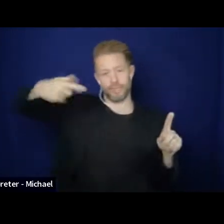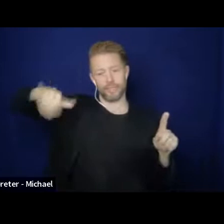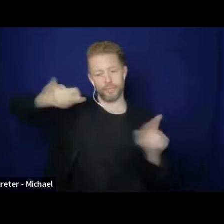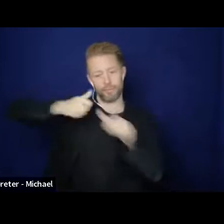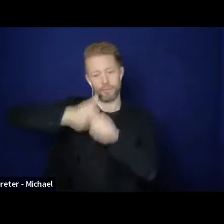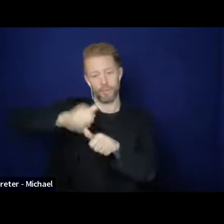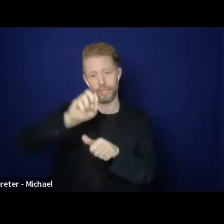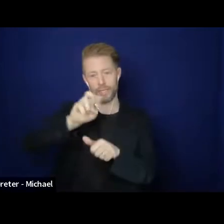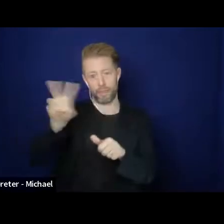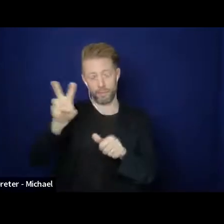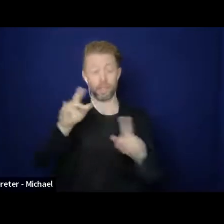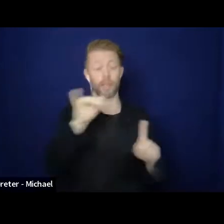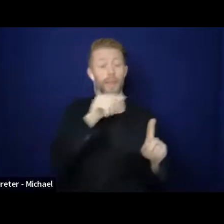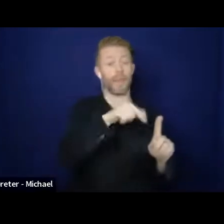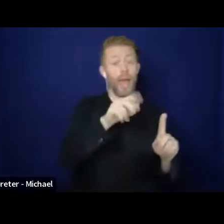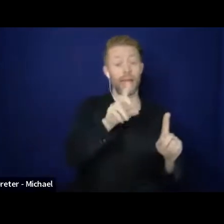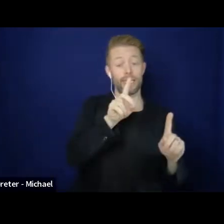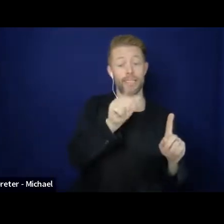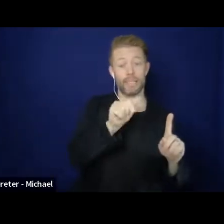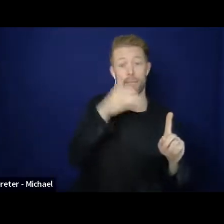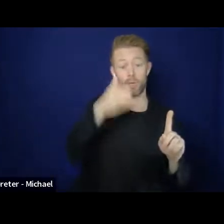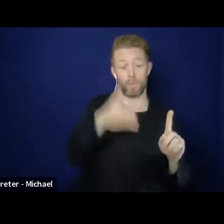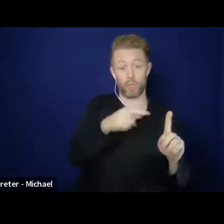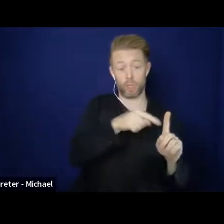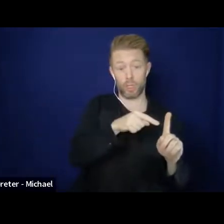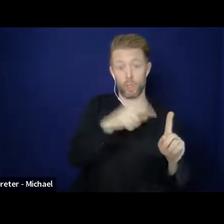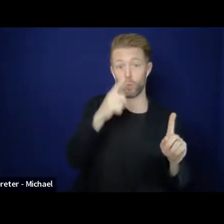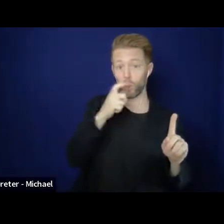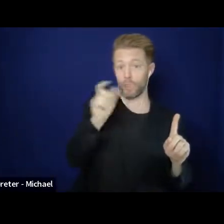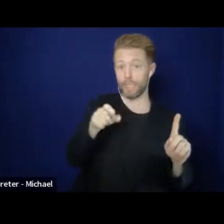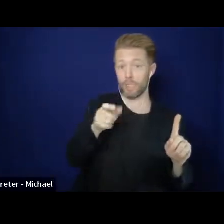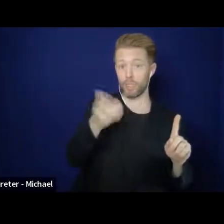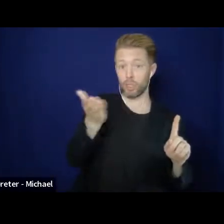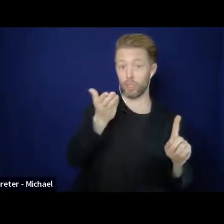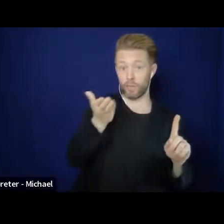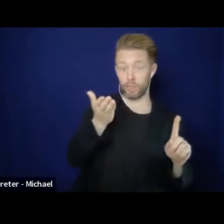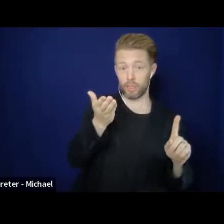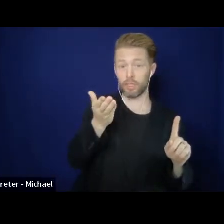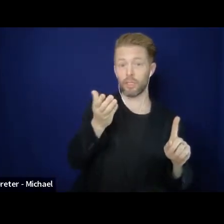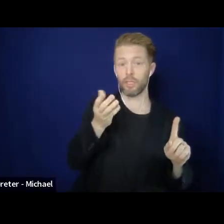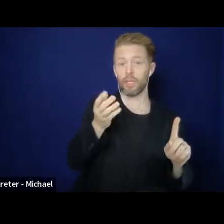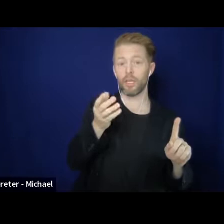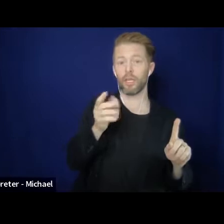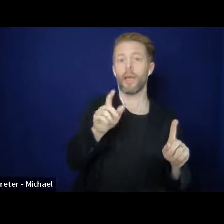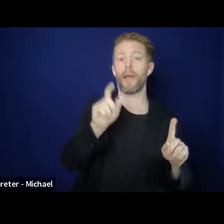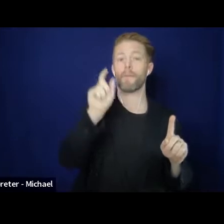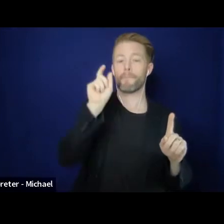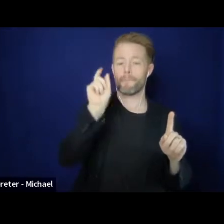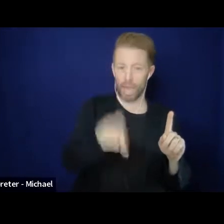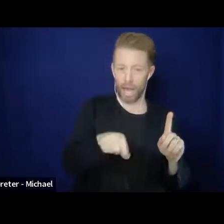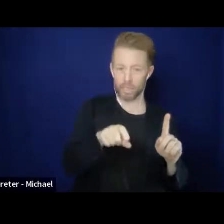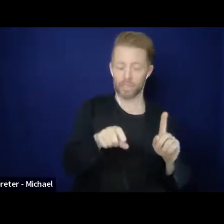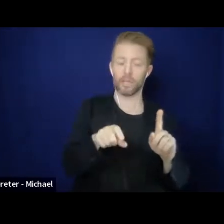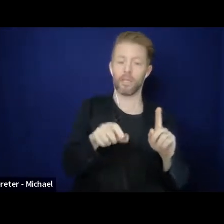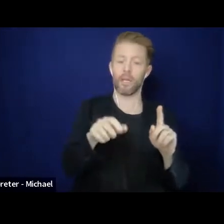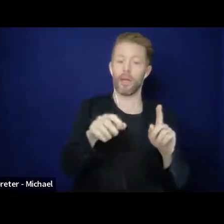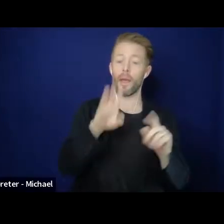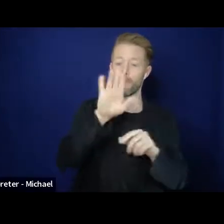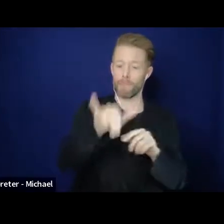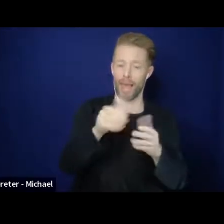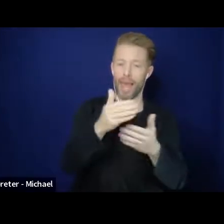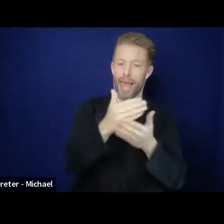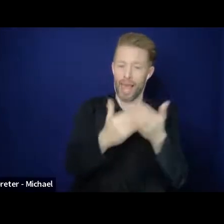Their employer, the disabled person who needs services, has to go in and manually correct